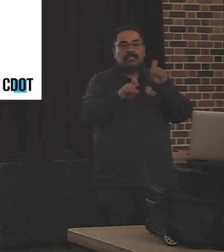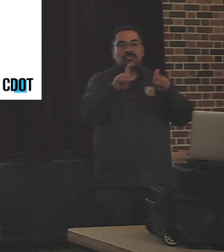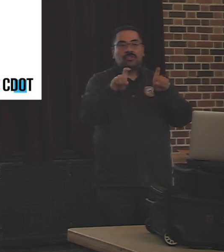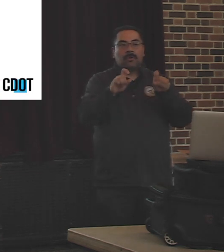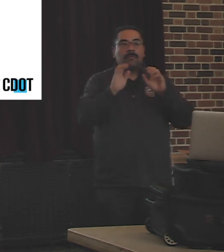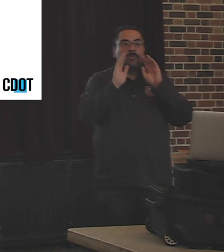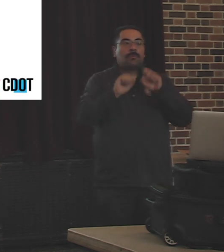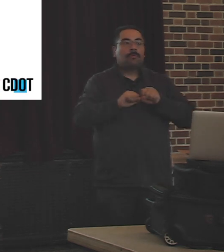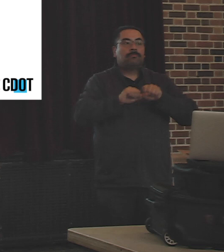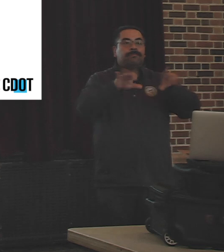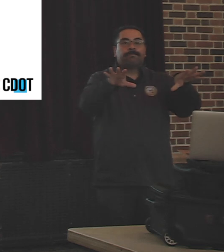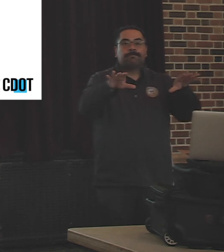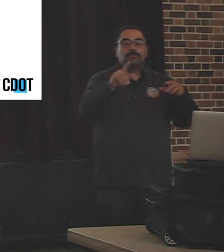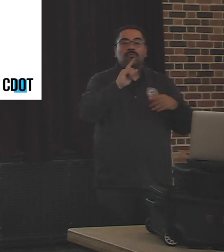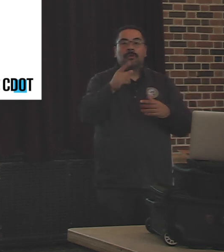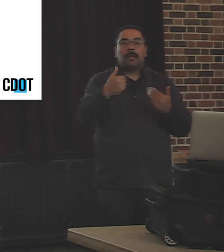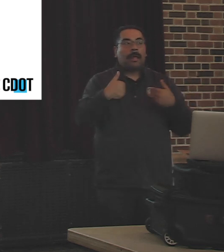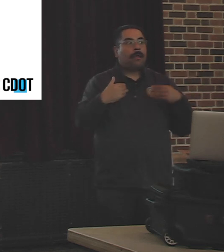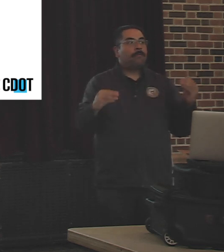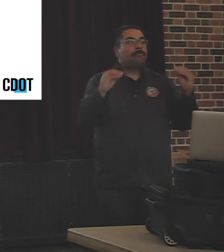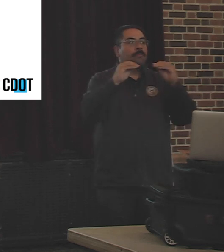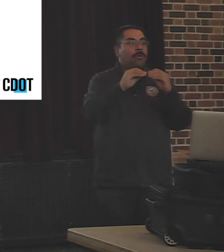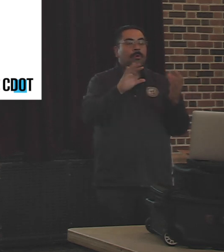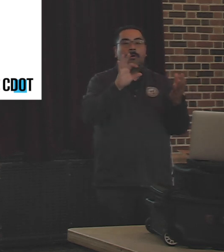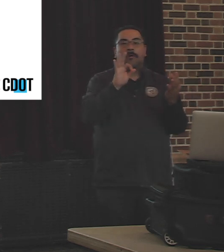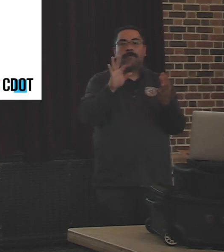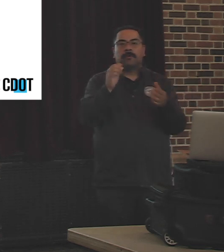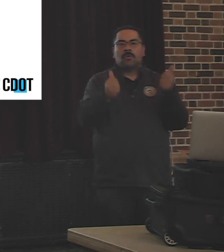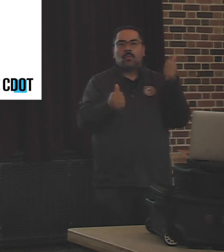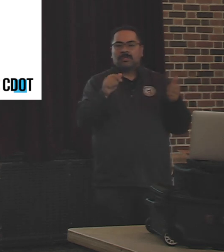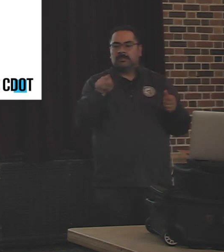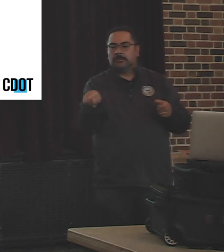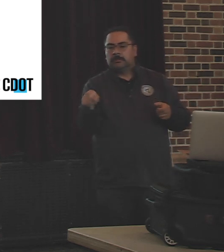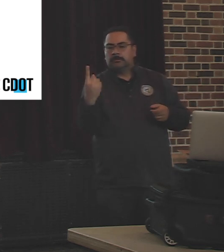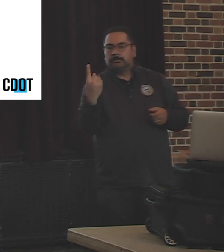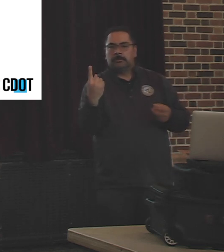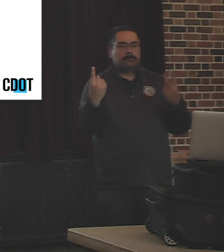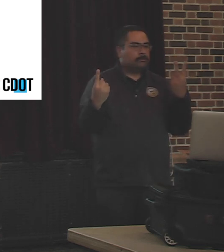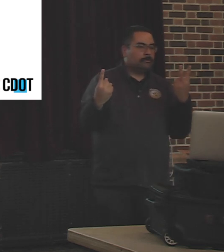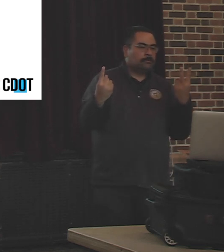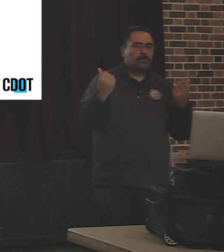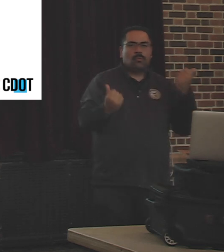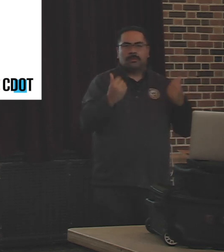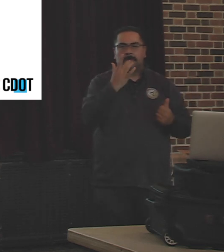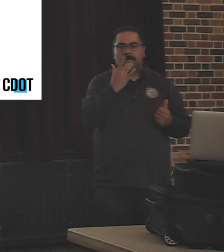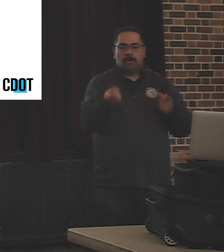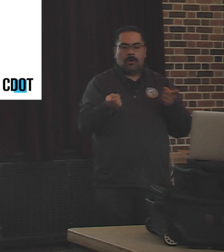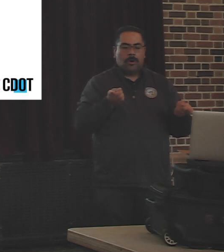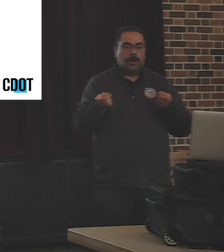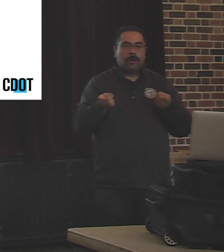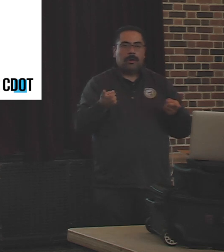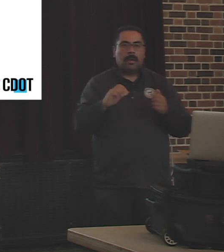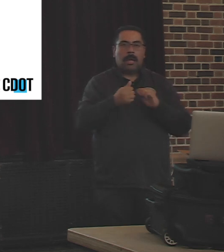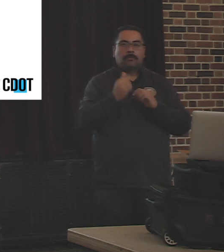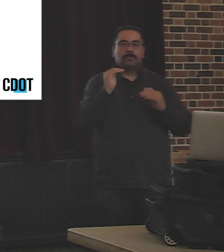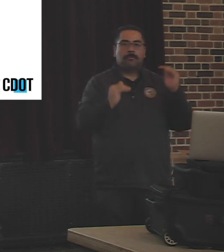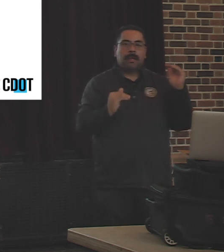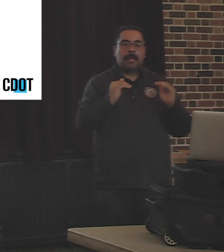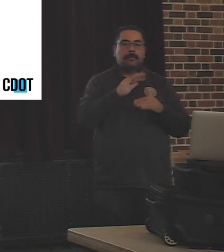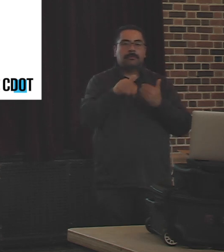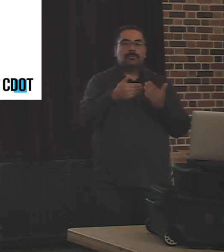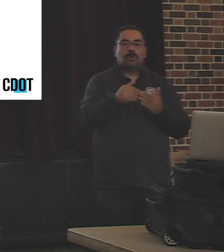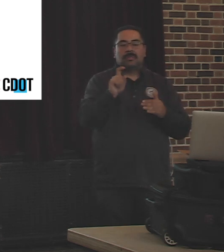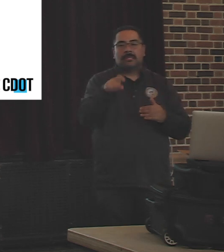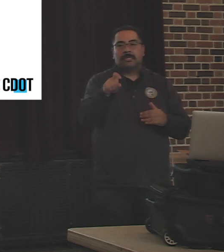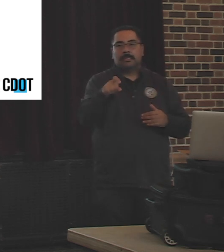sending out to really get additional feedback on which strategy the community prefers and how we balance all of these needs